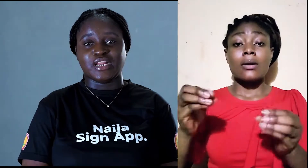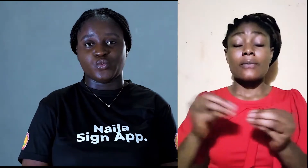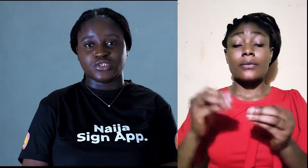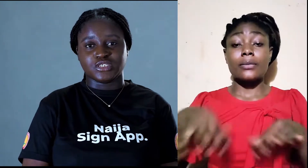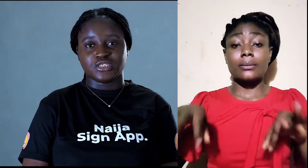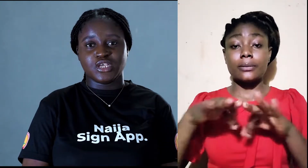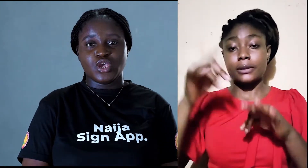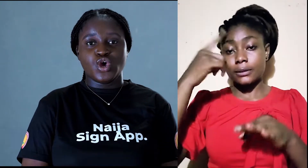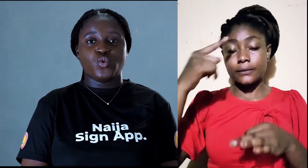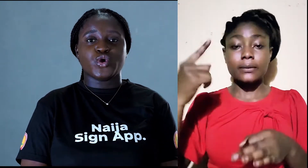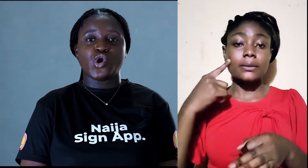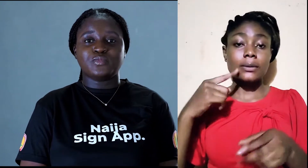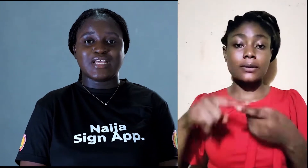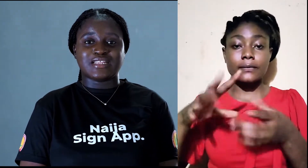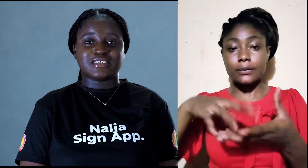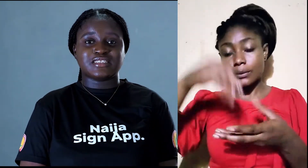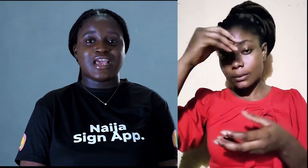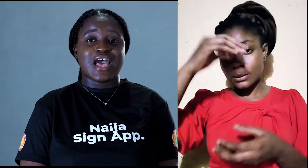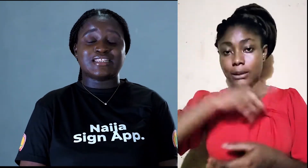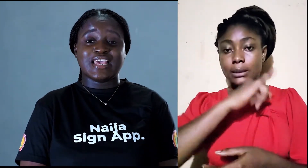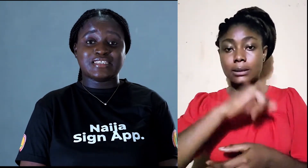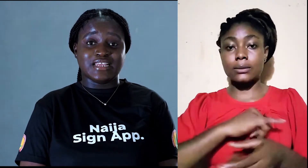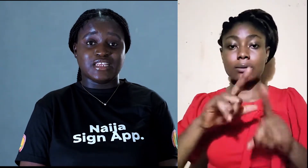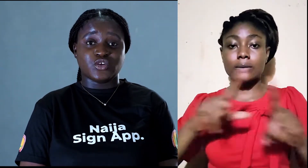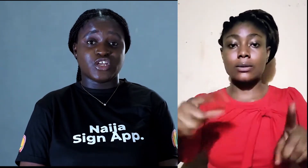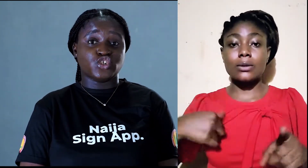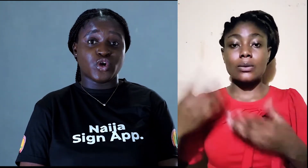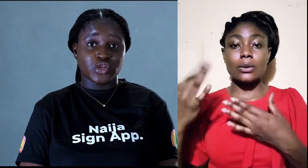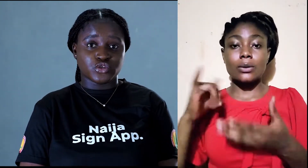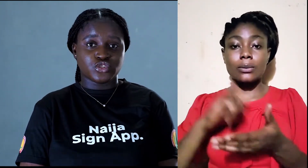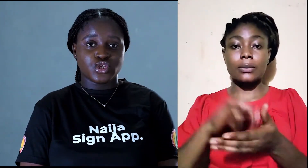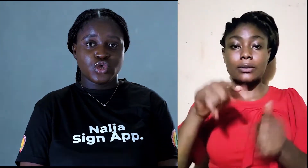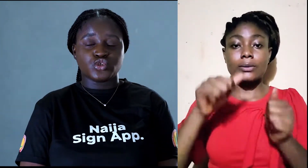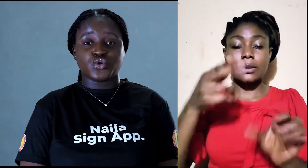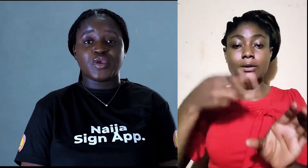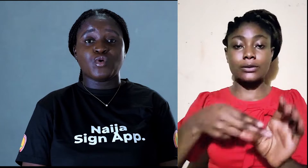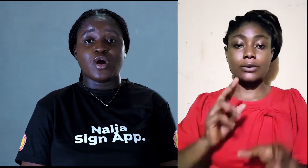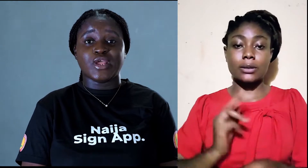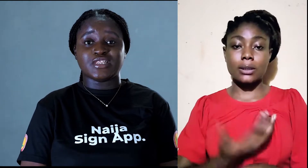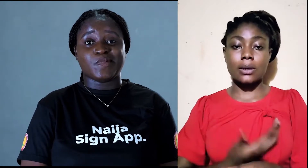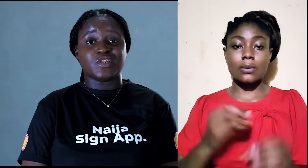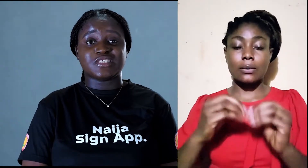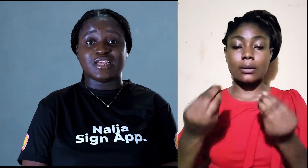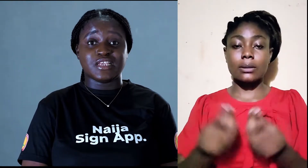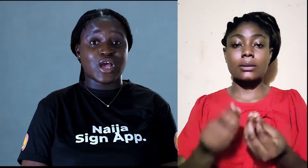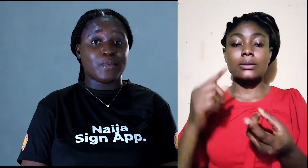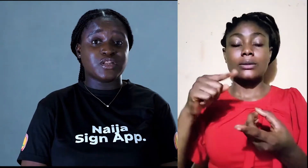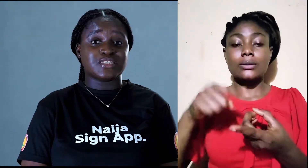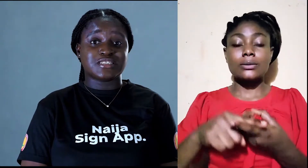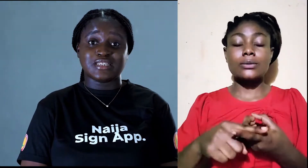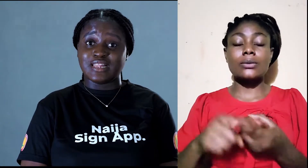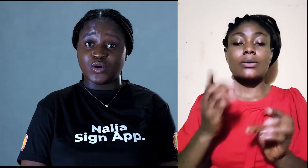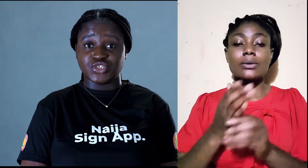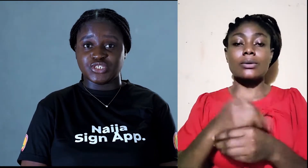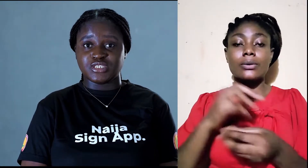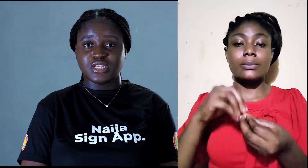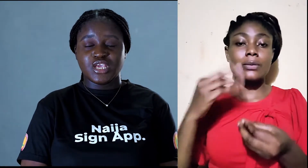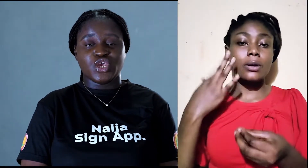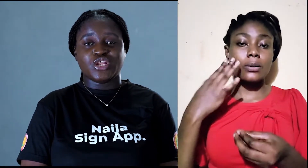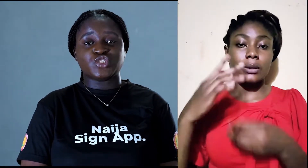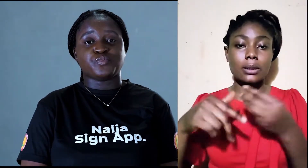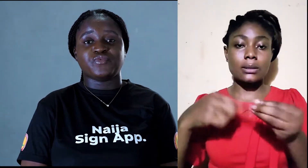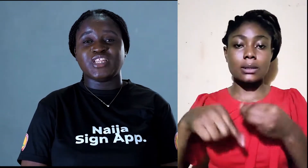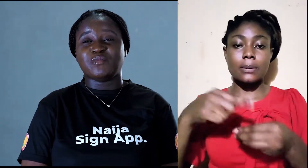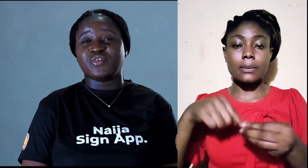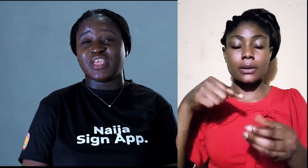children. We hope that at S-Deli you can join us to create more awareness and understand about these languages